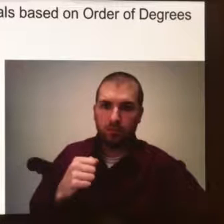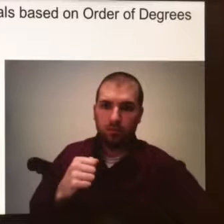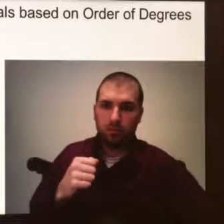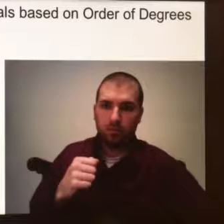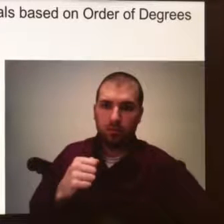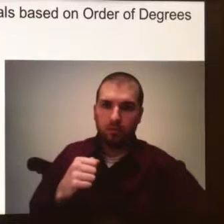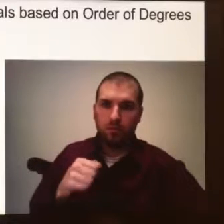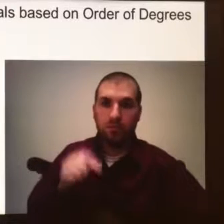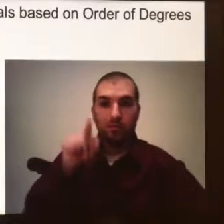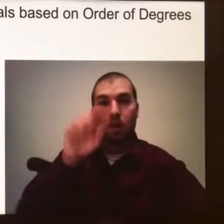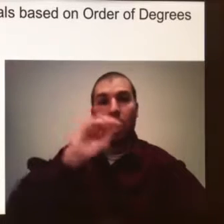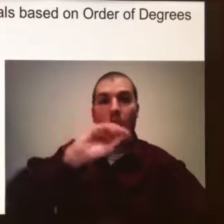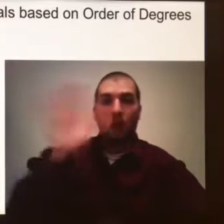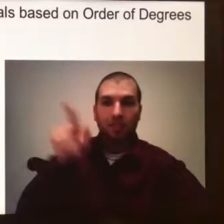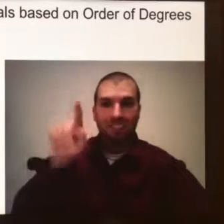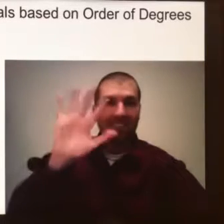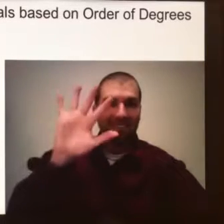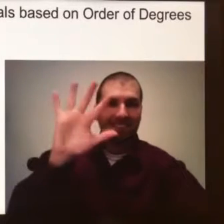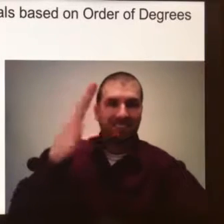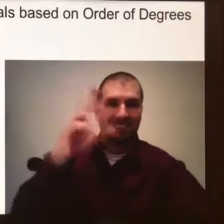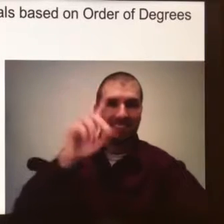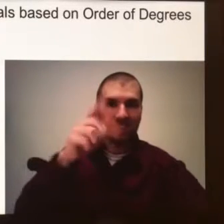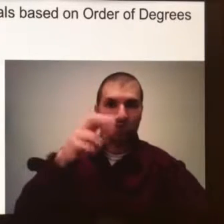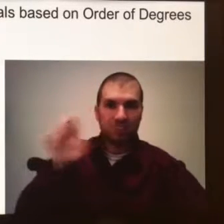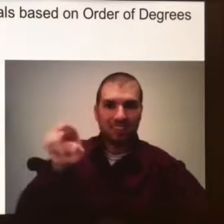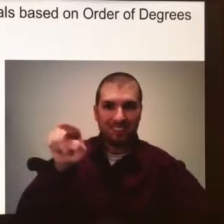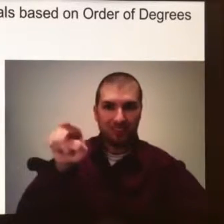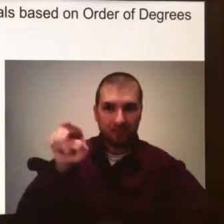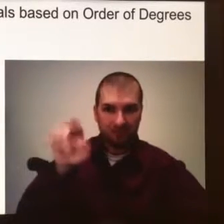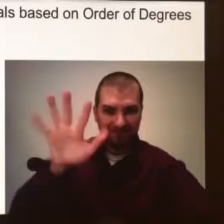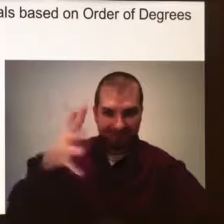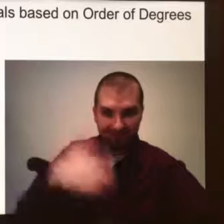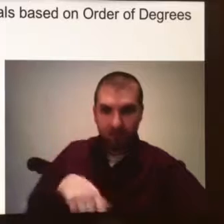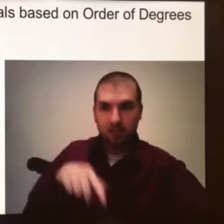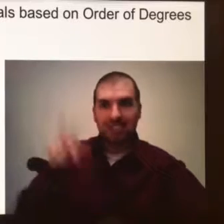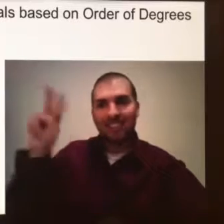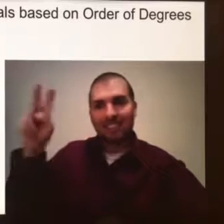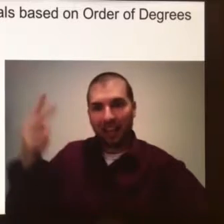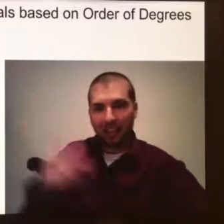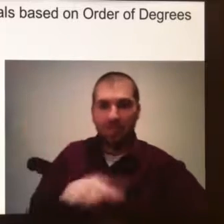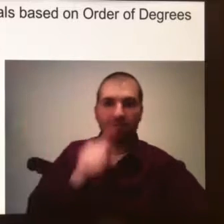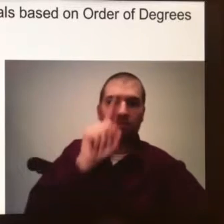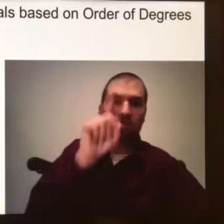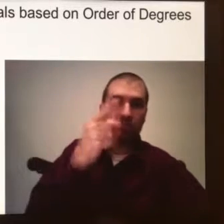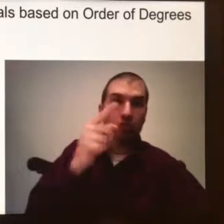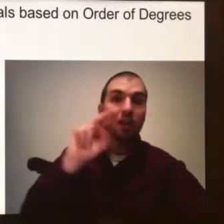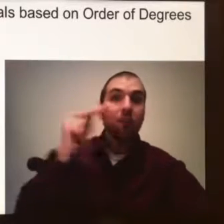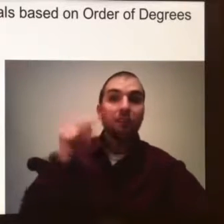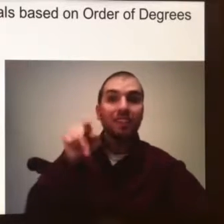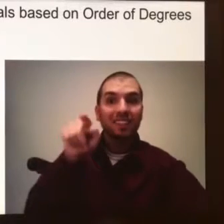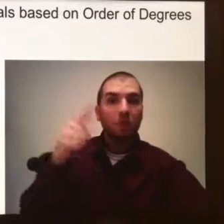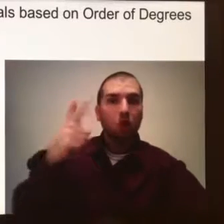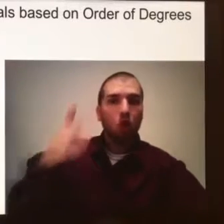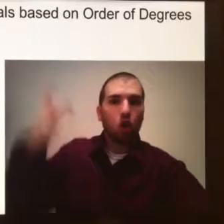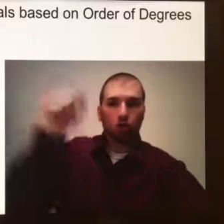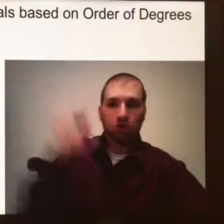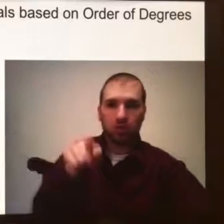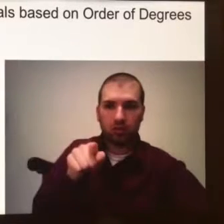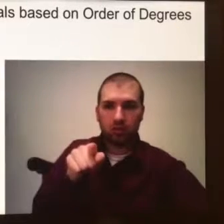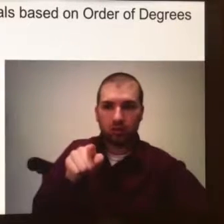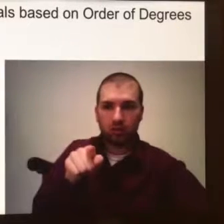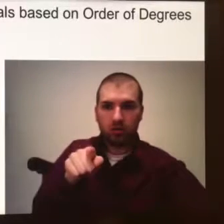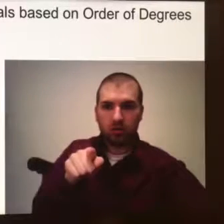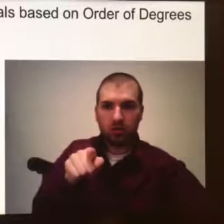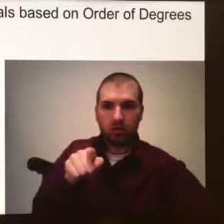3x to the second, negative 4x to the fifth, and negative 7x. We see here that there is a 5, a